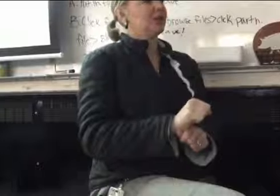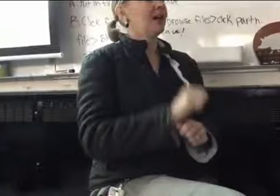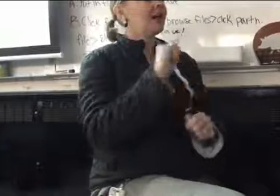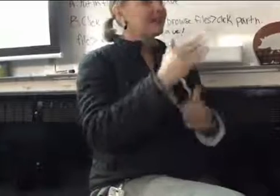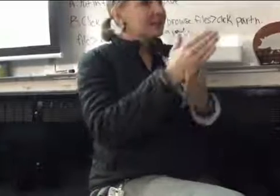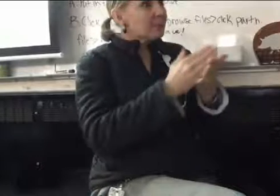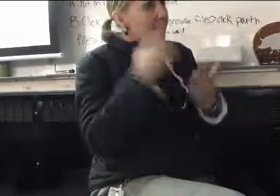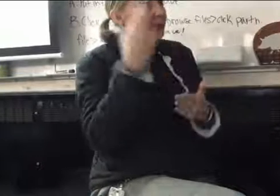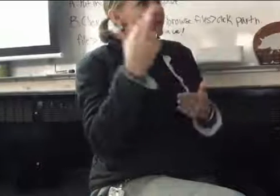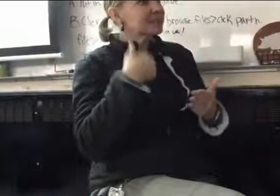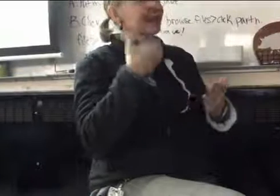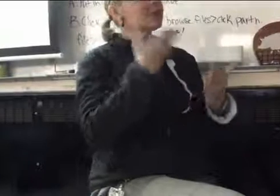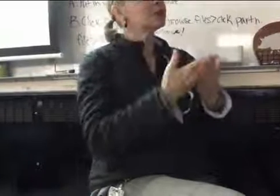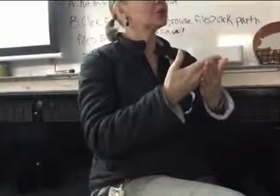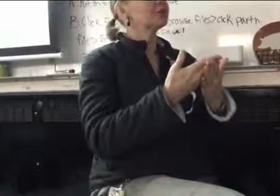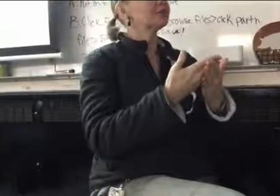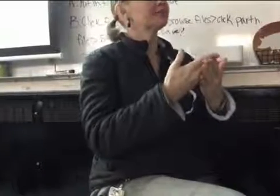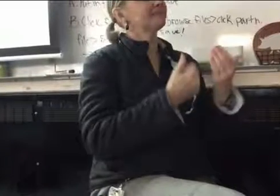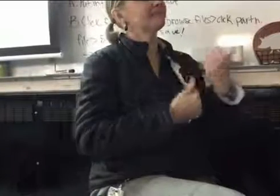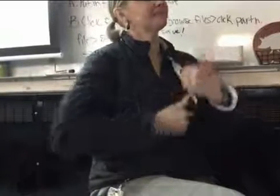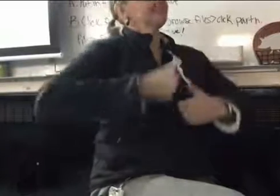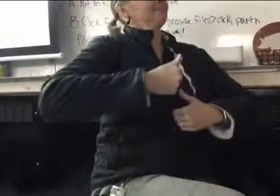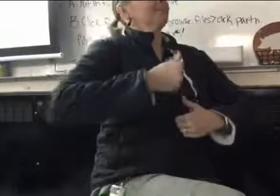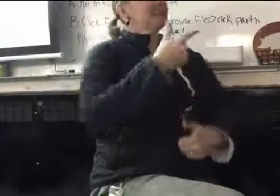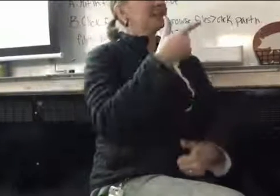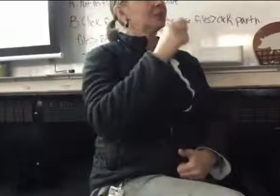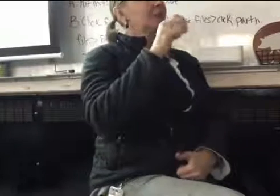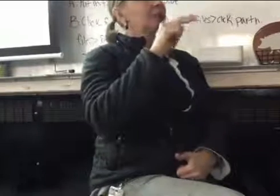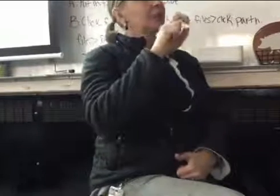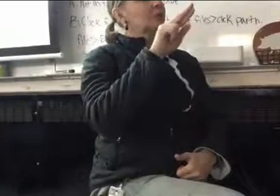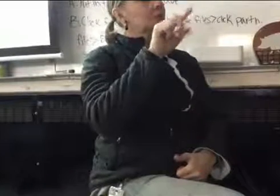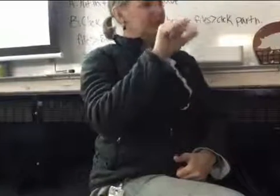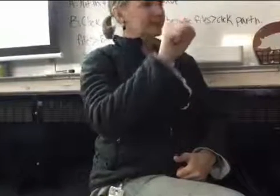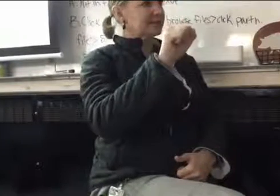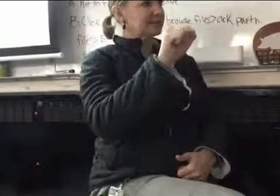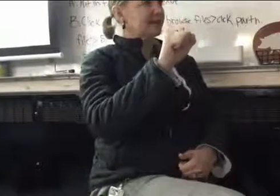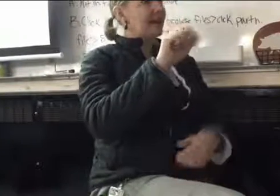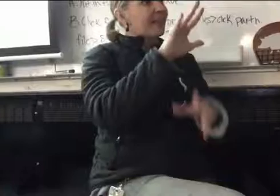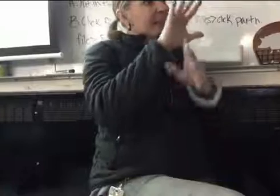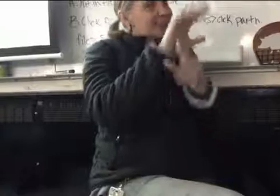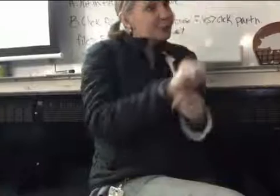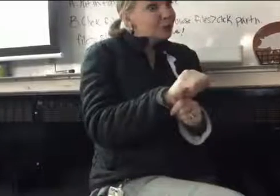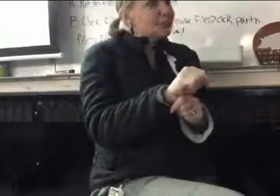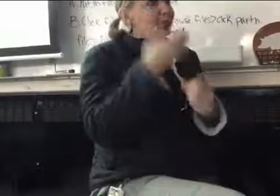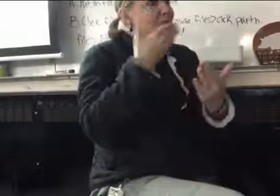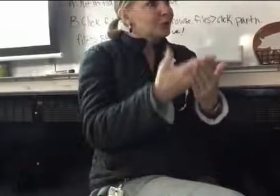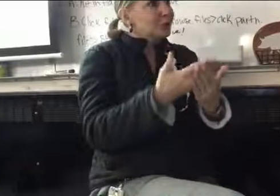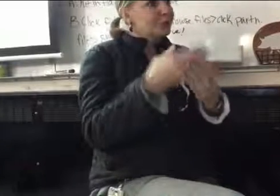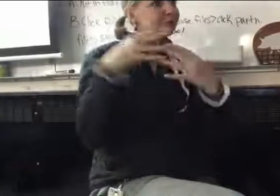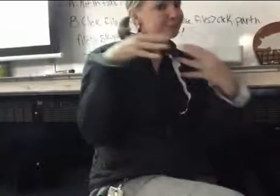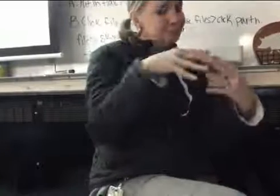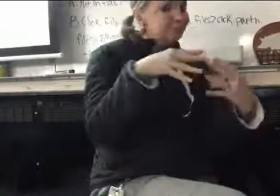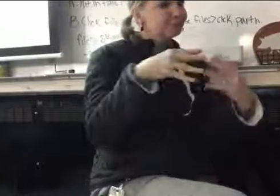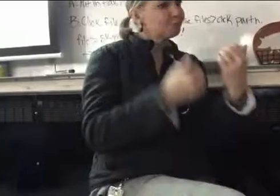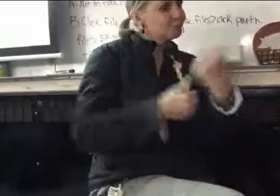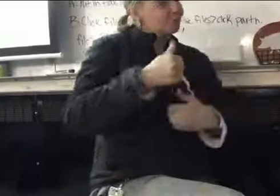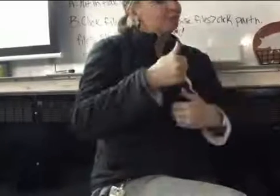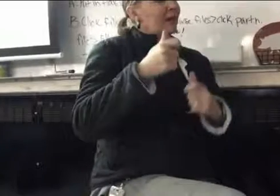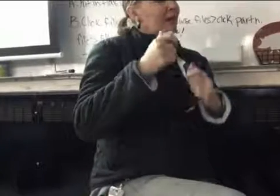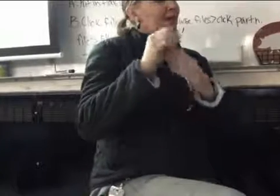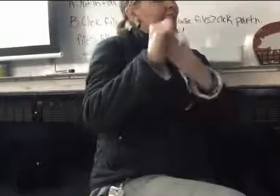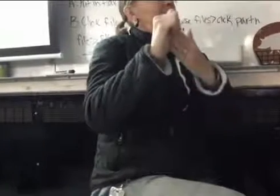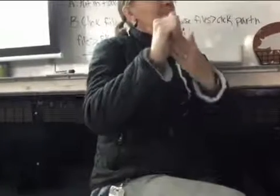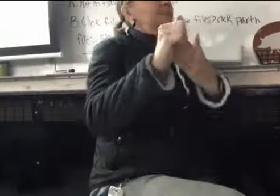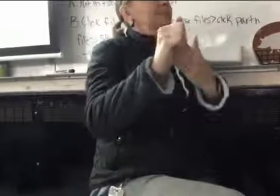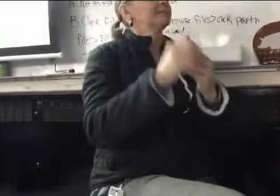have such good generals like Robert E. Lee. They're used to having a good military tradition and fighting in the wars. And then if you will put next